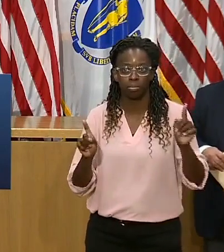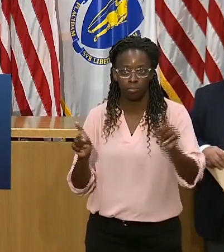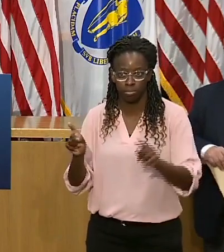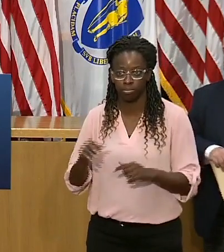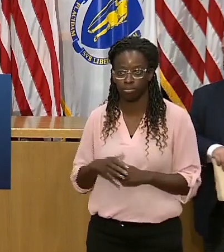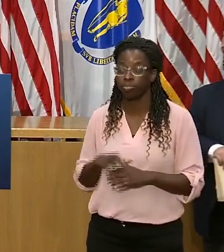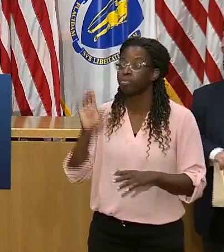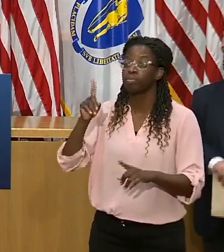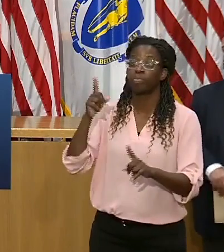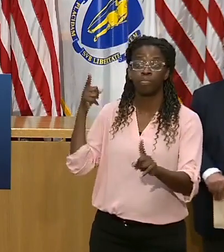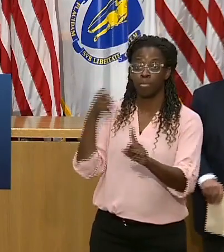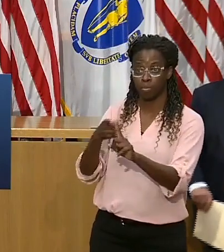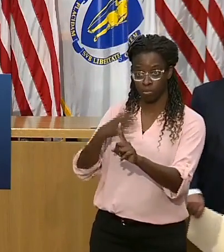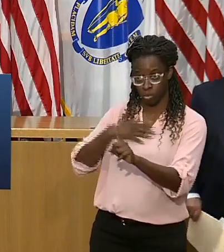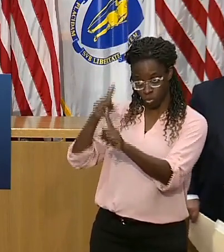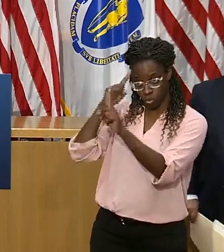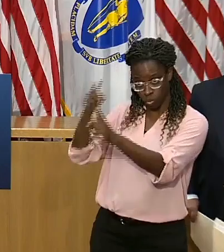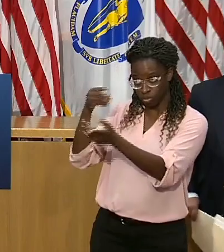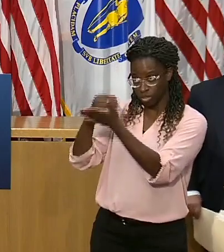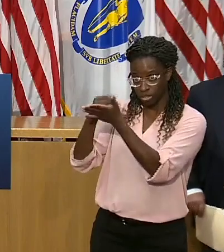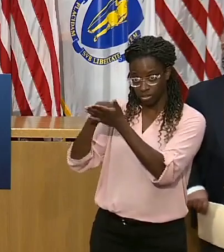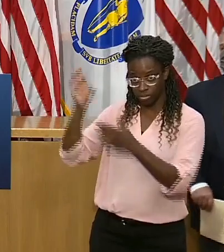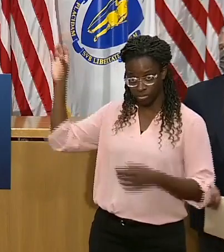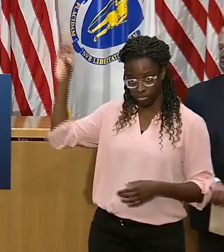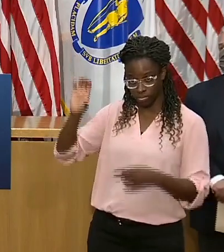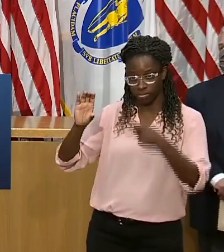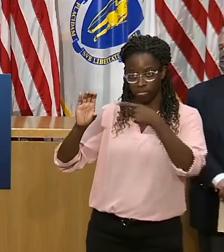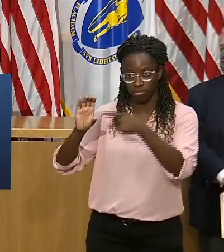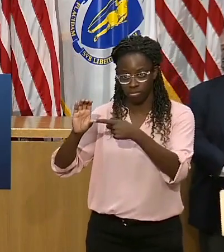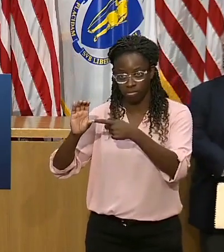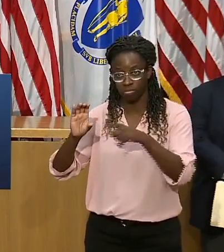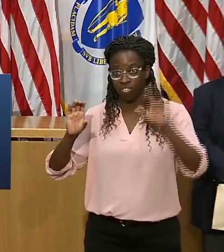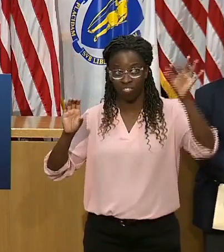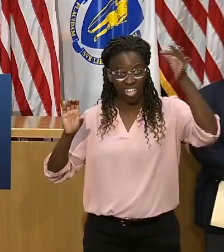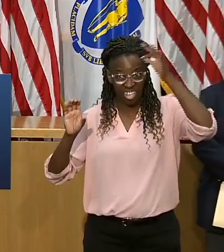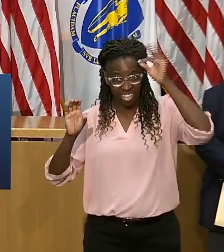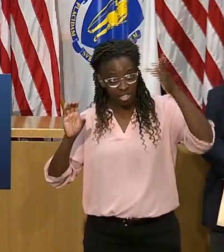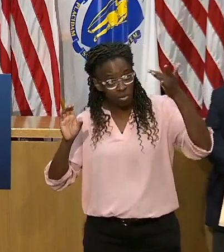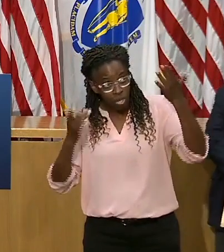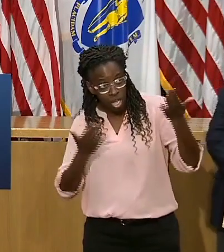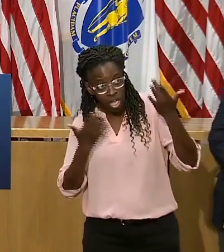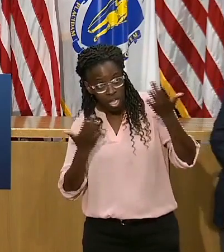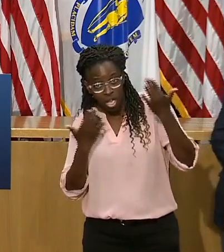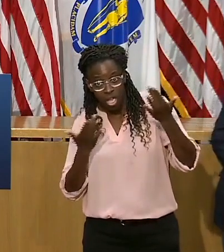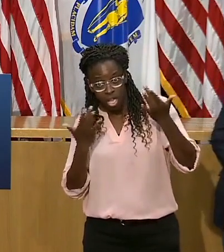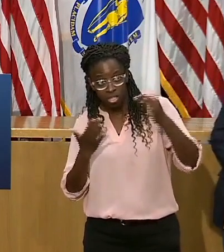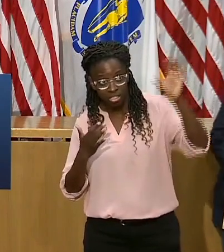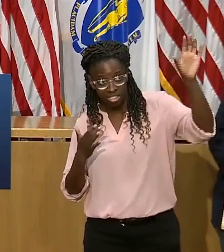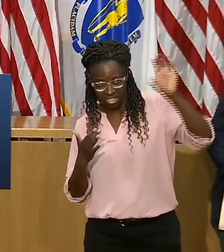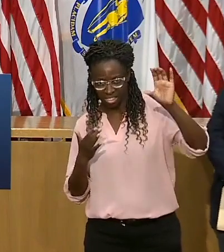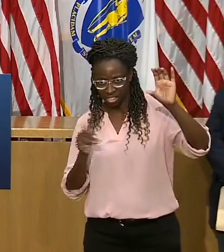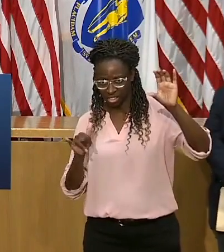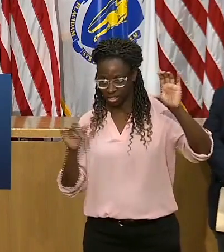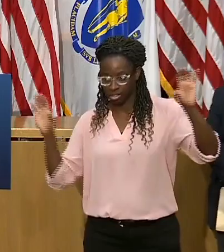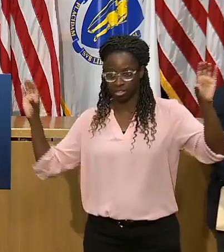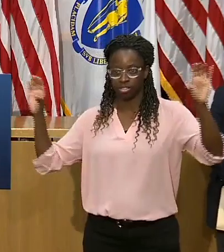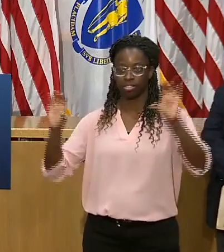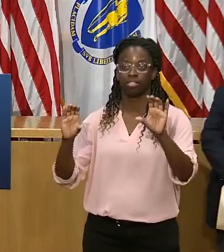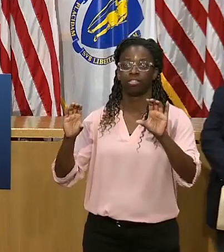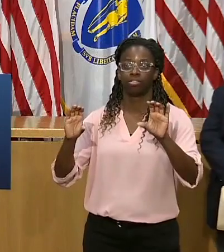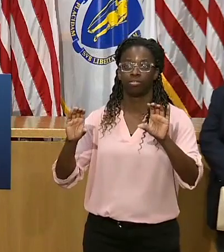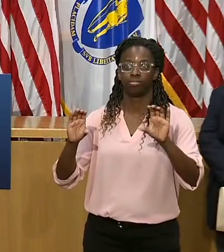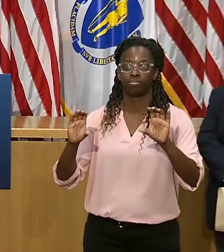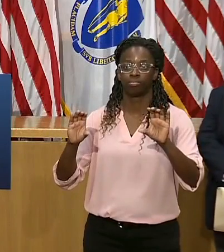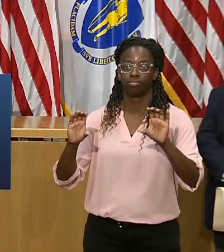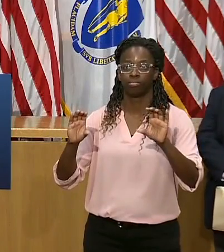out earlier, and this funding is to help people basically keep the wheels on the bus until such time as people really